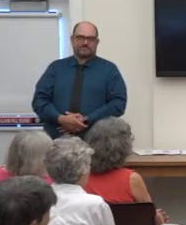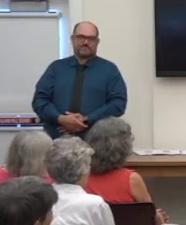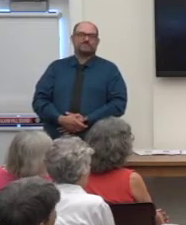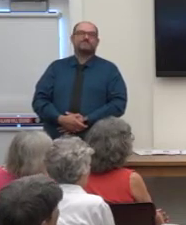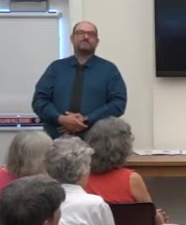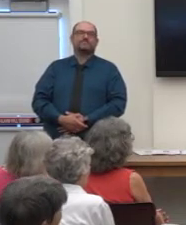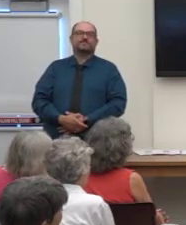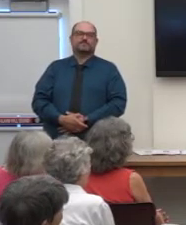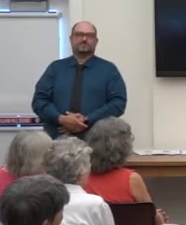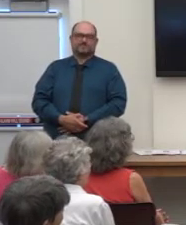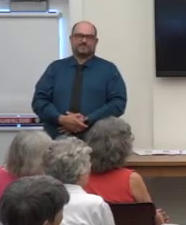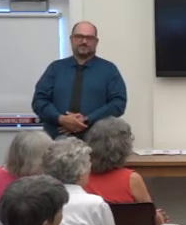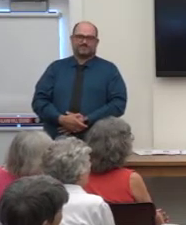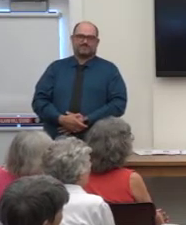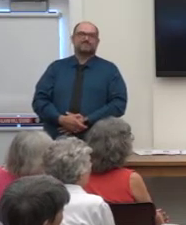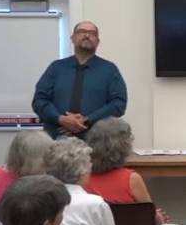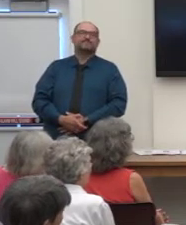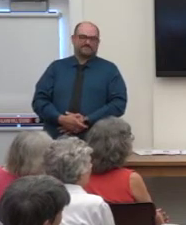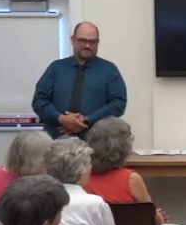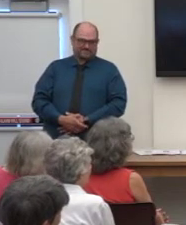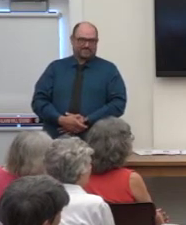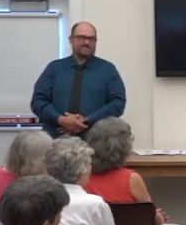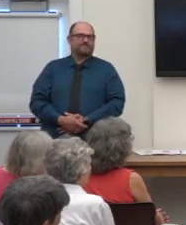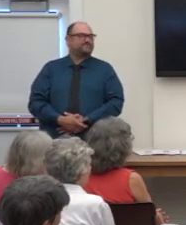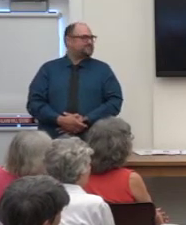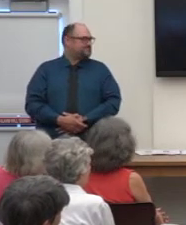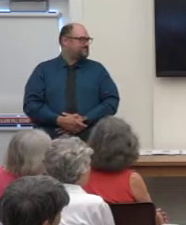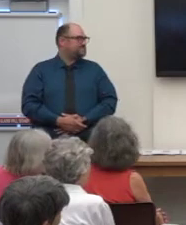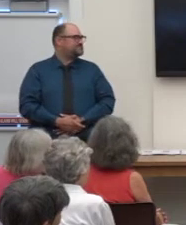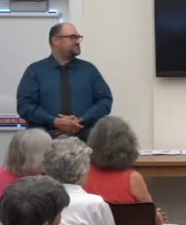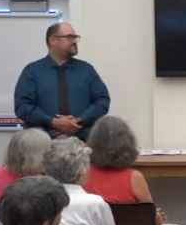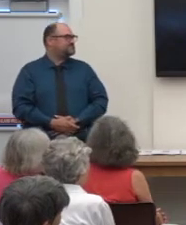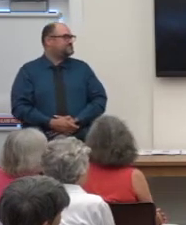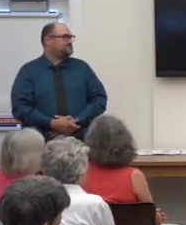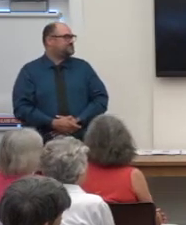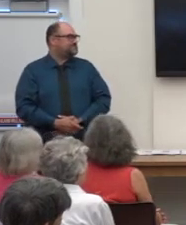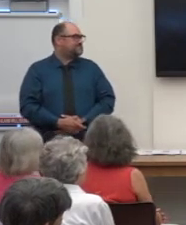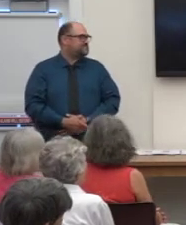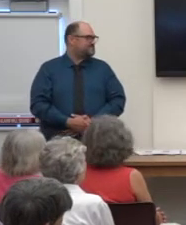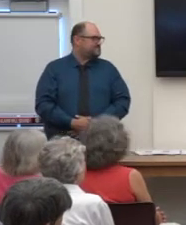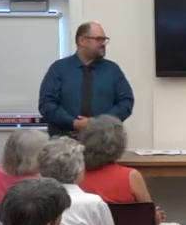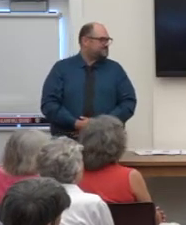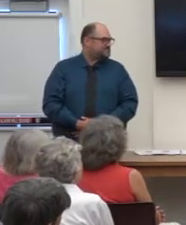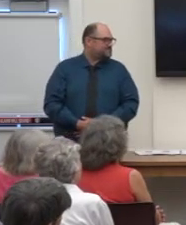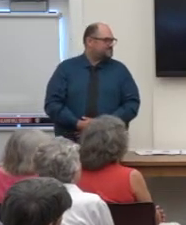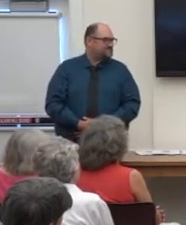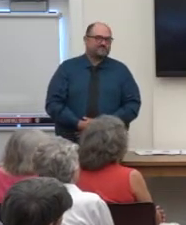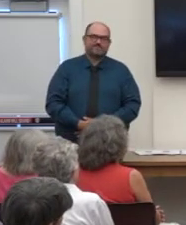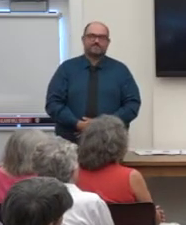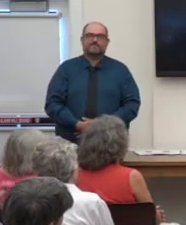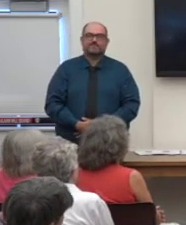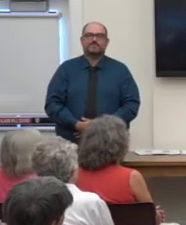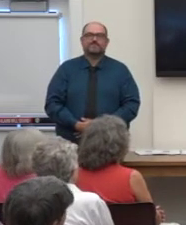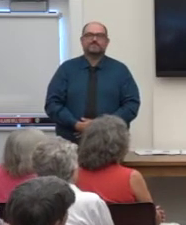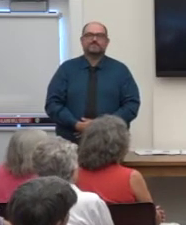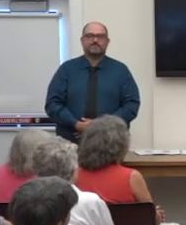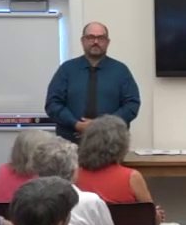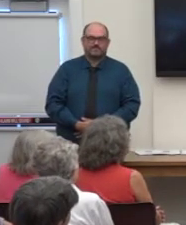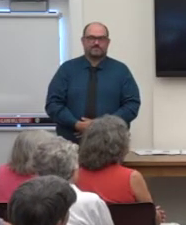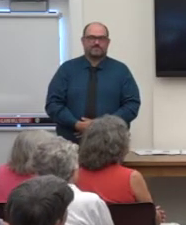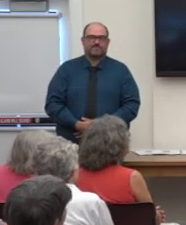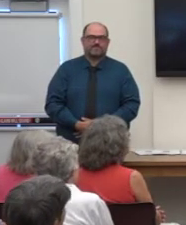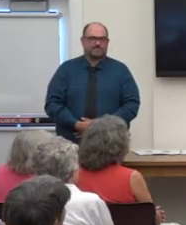other is for the people who fish for the codfish. So this is for the sign that people use at